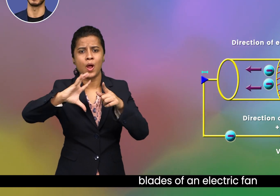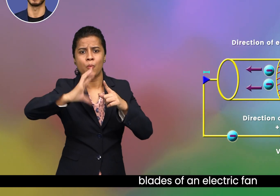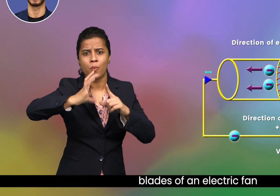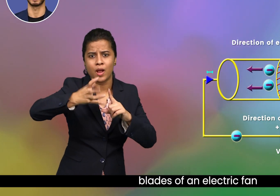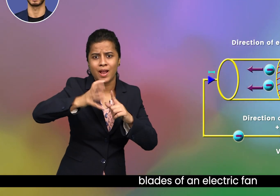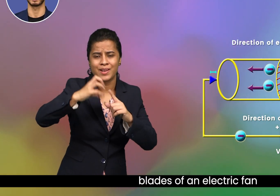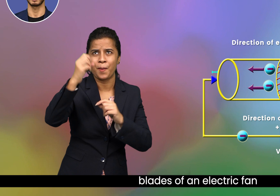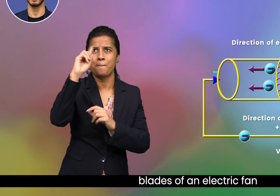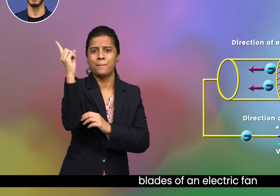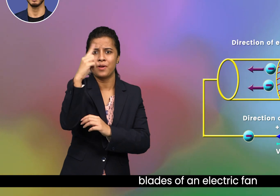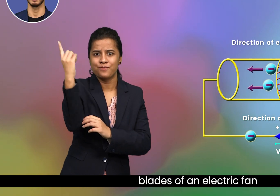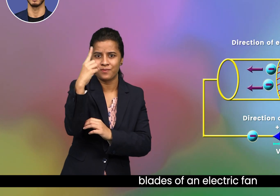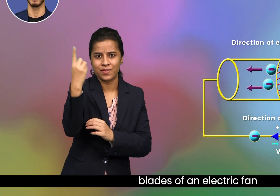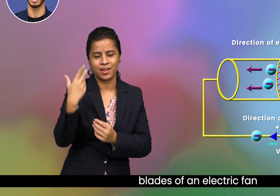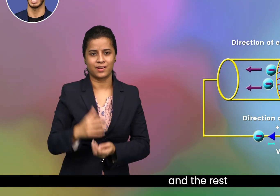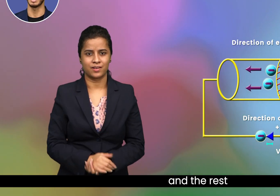fan,